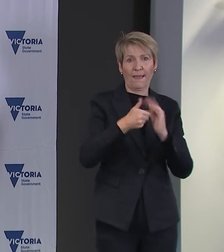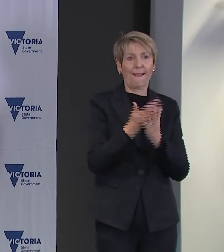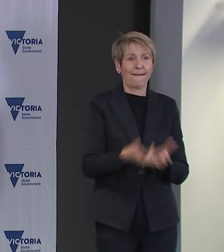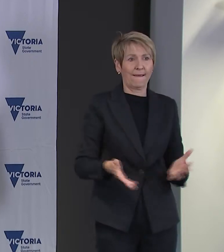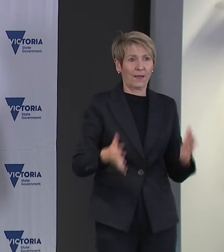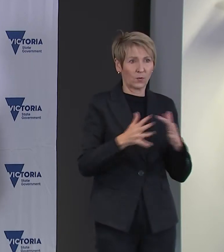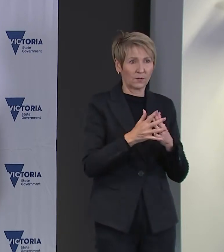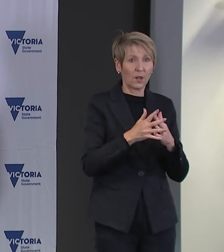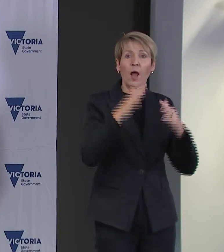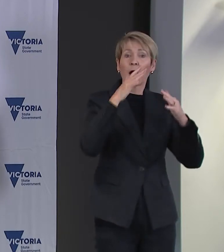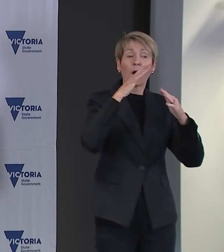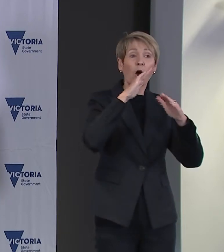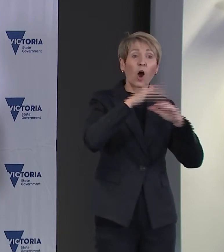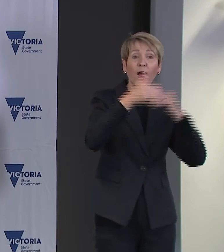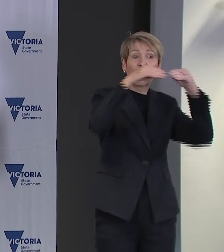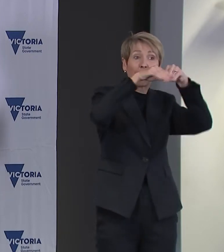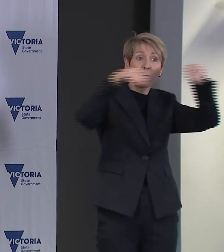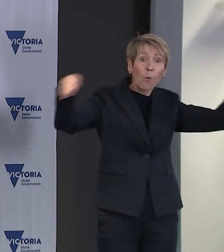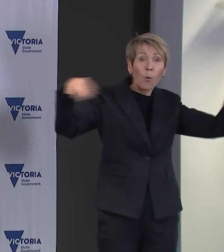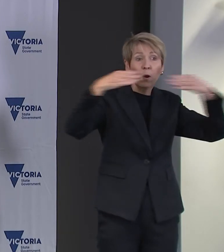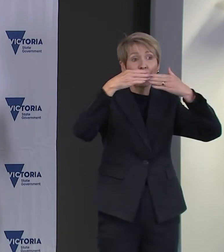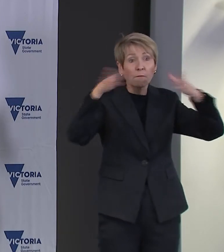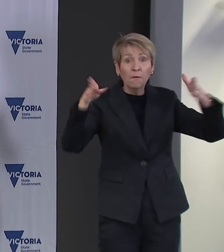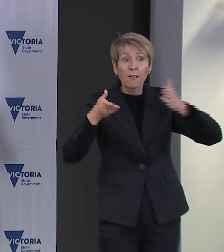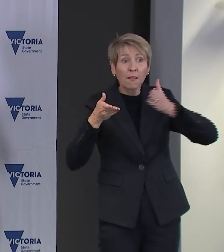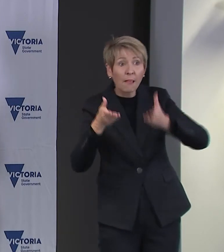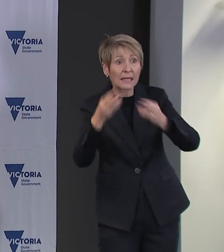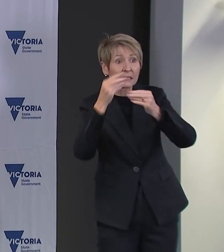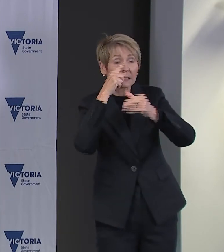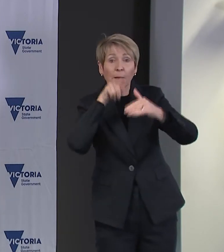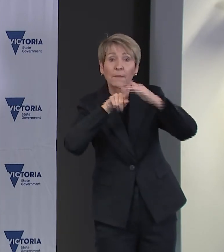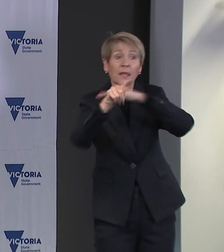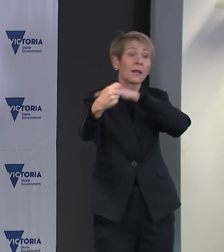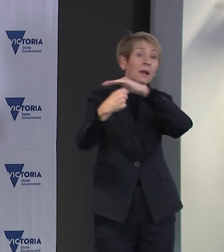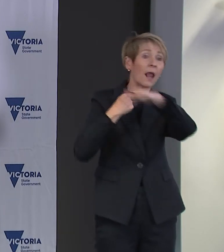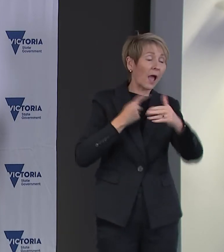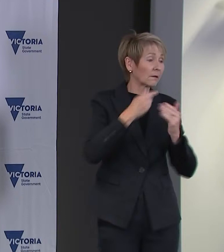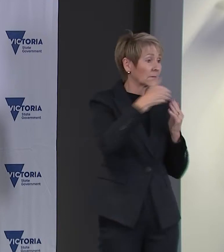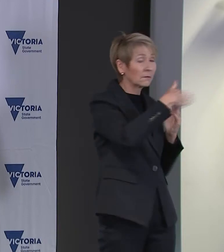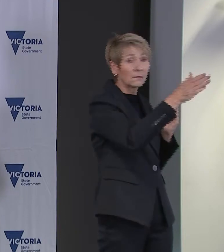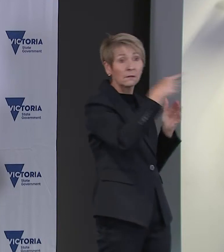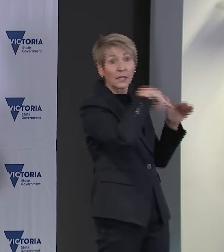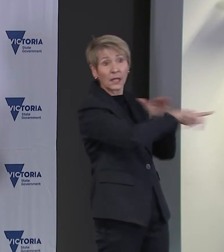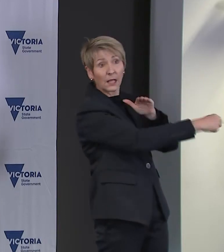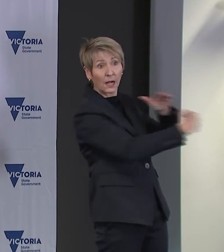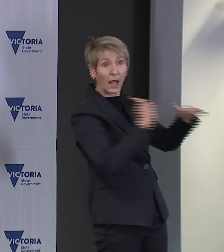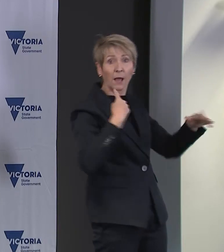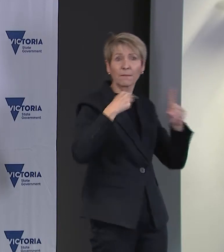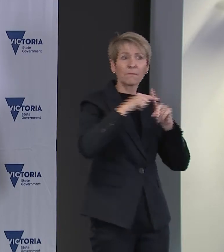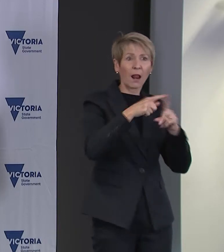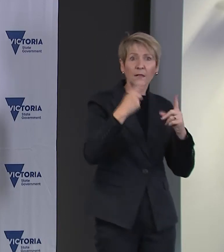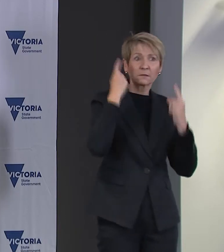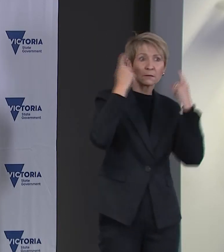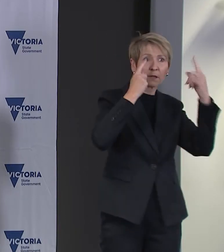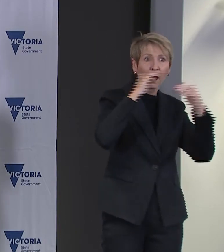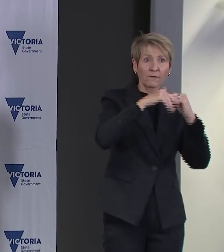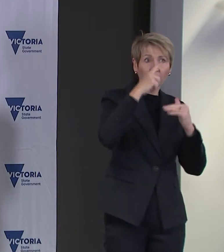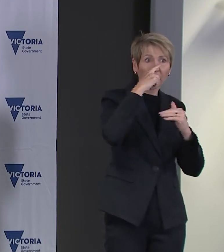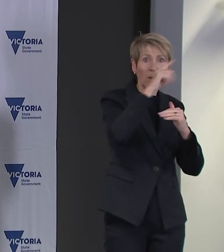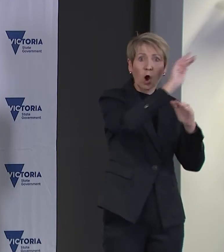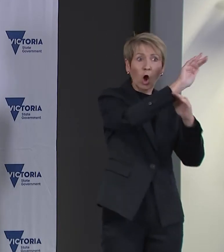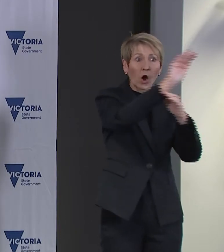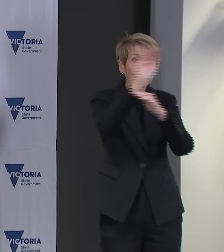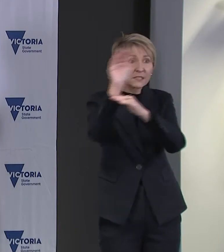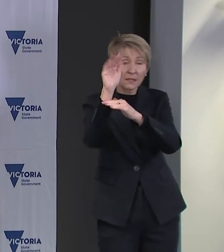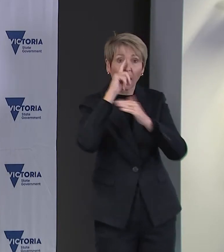greater movement, greater economic return, returning international visitors, Australians being allowed to visit